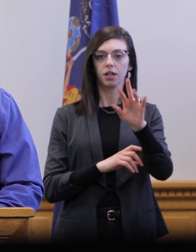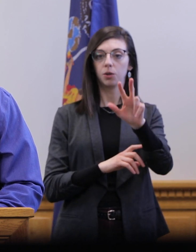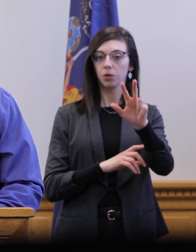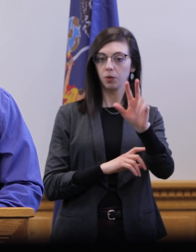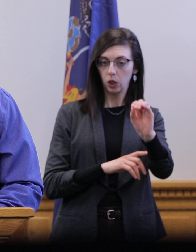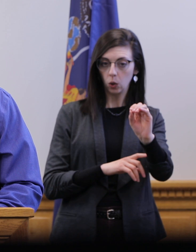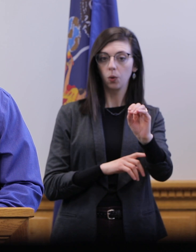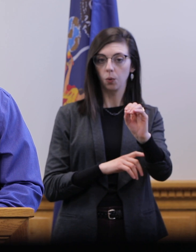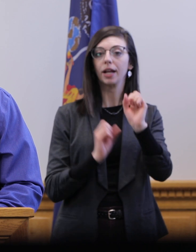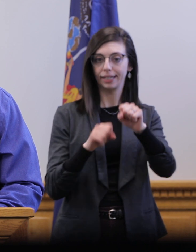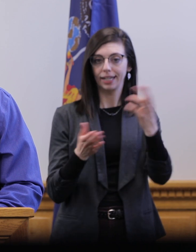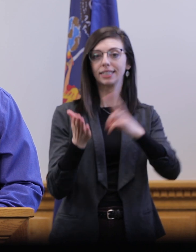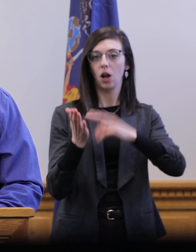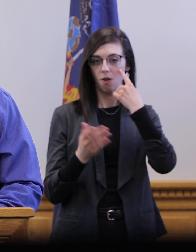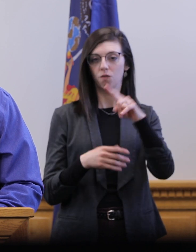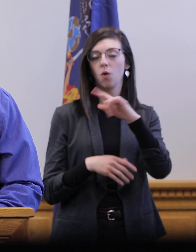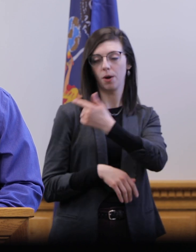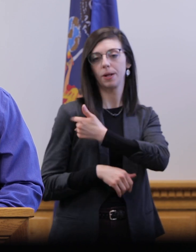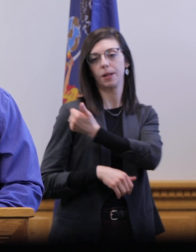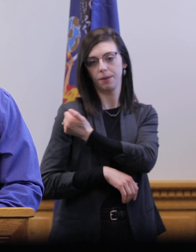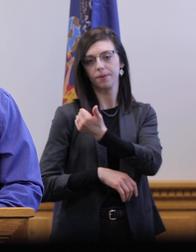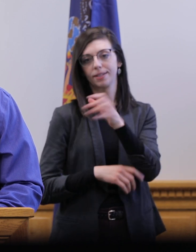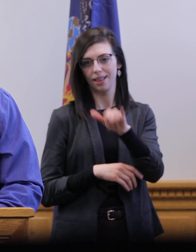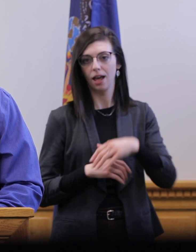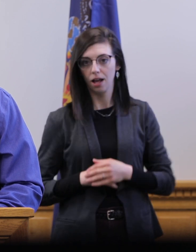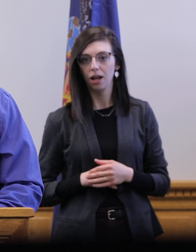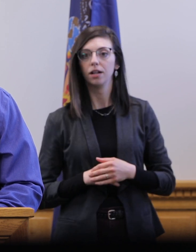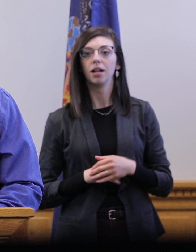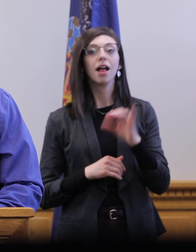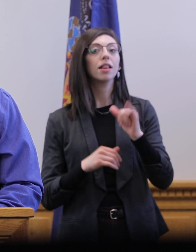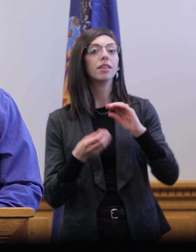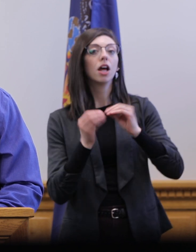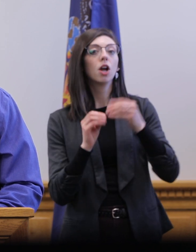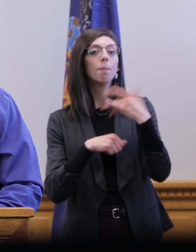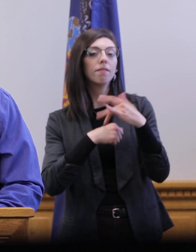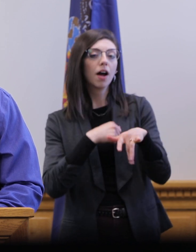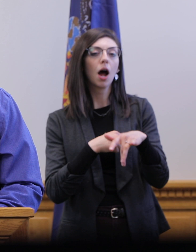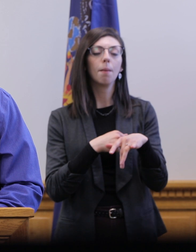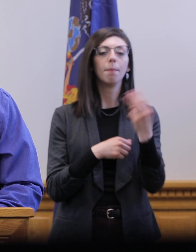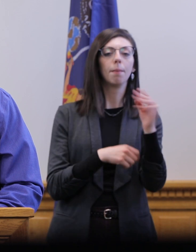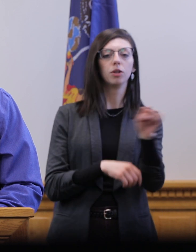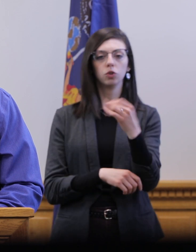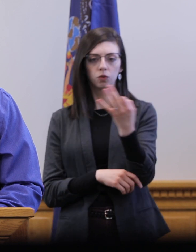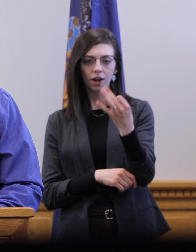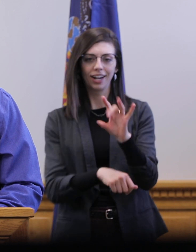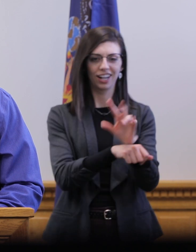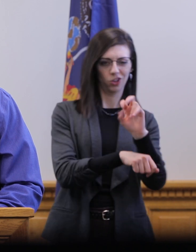315-349-3330 and register for the vaccine. The hotline is open weekdays from 8:30 a.m. to 4 p.m.